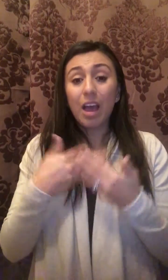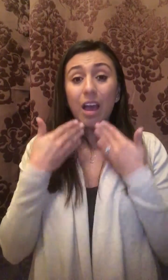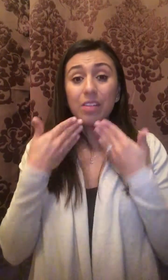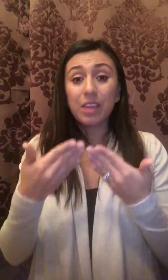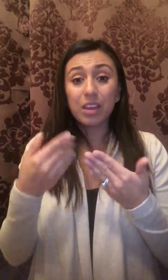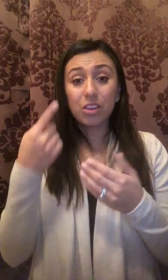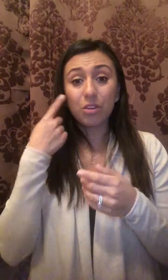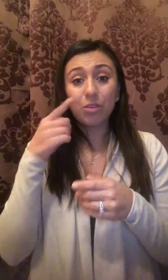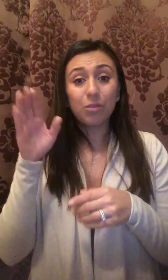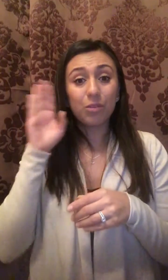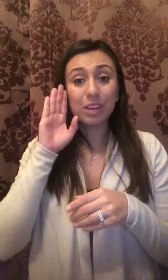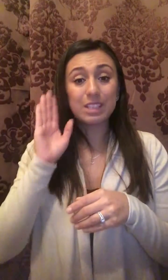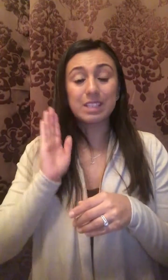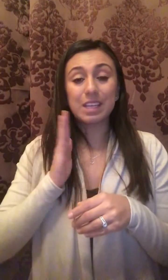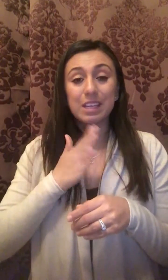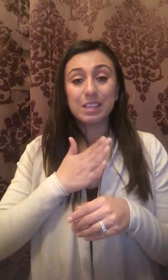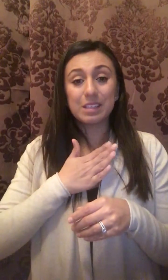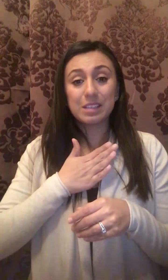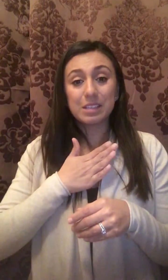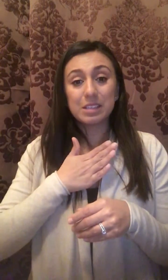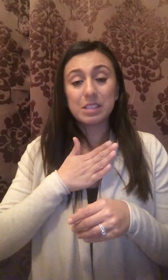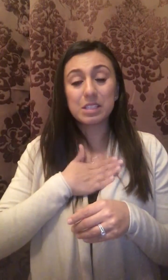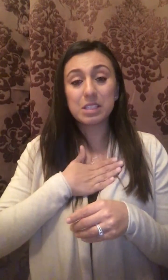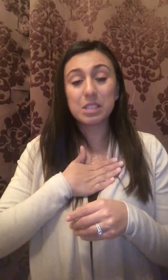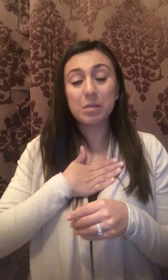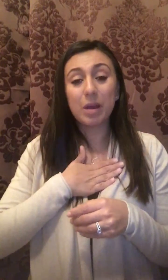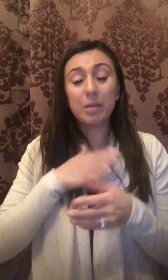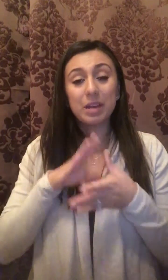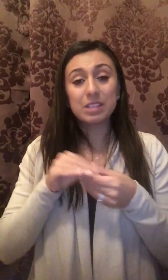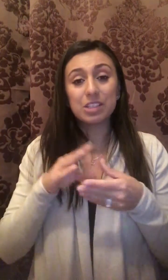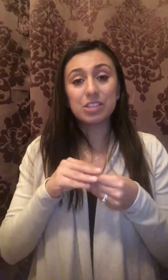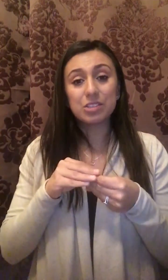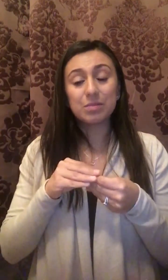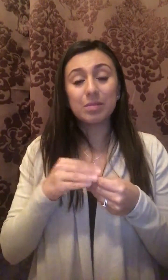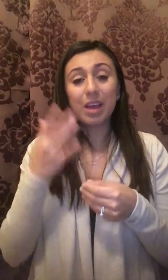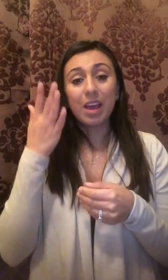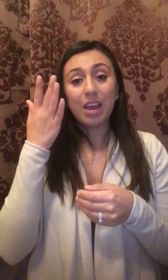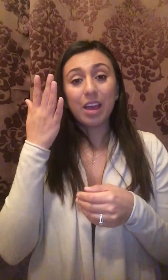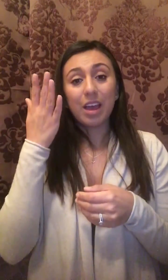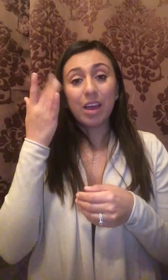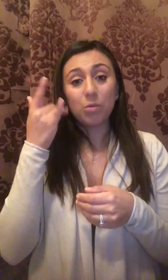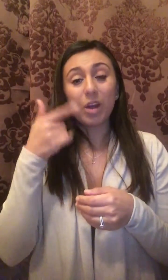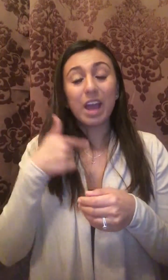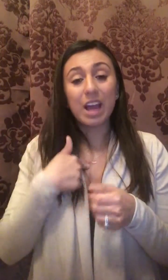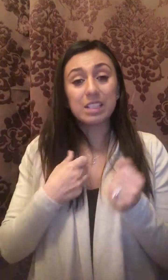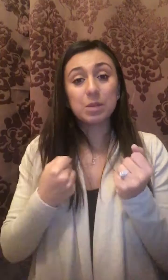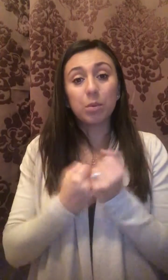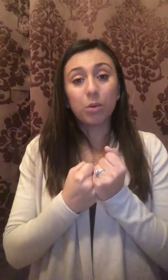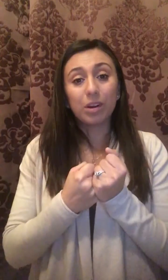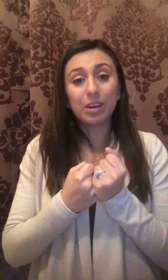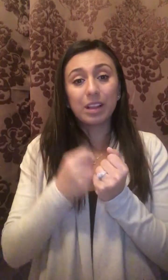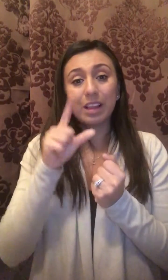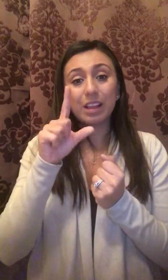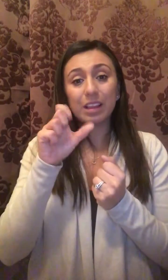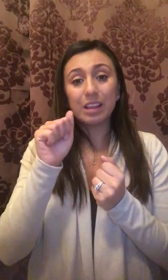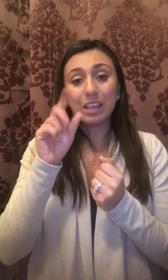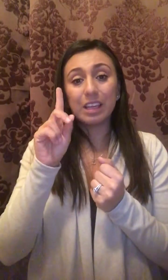I thank you for listening to my message and why I support Lead